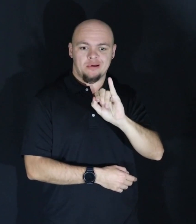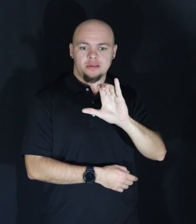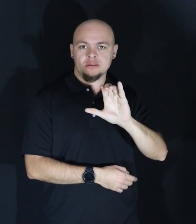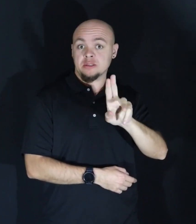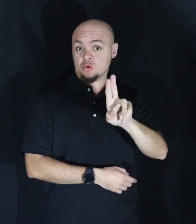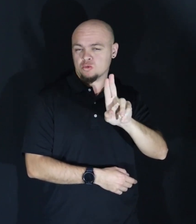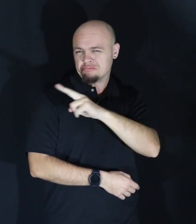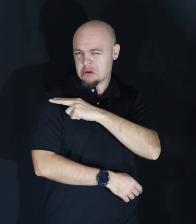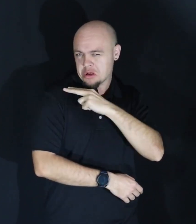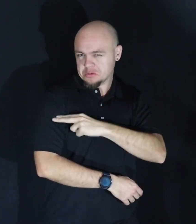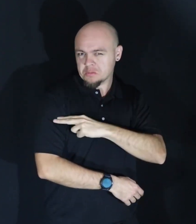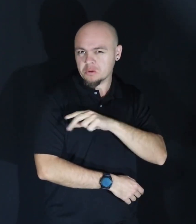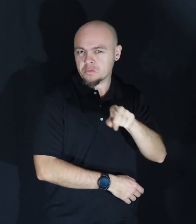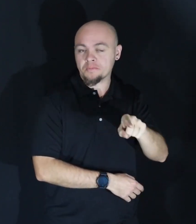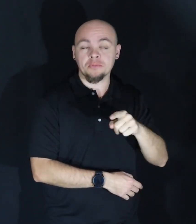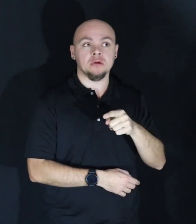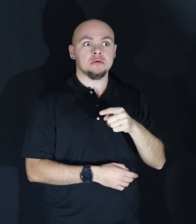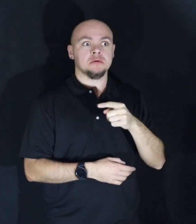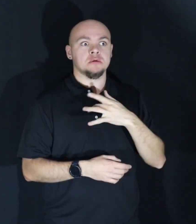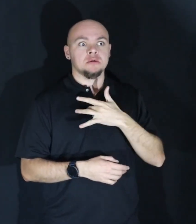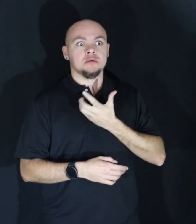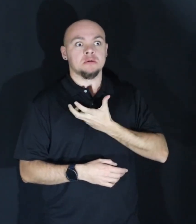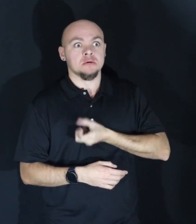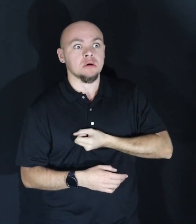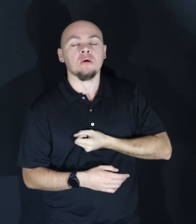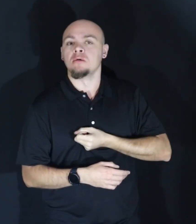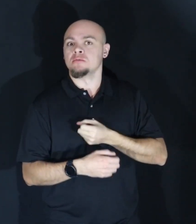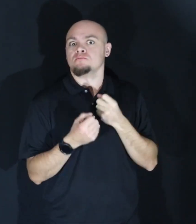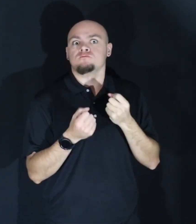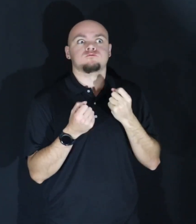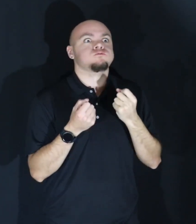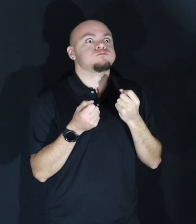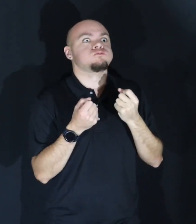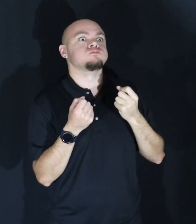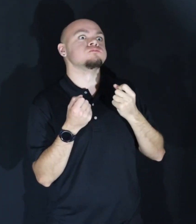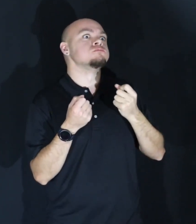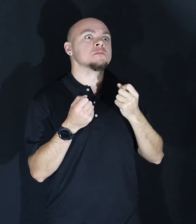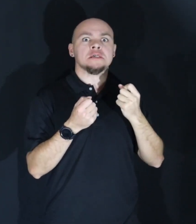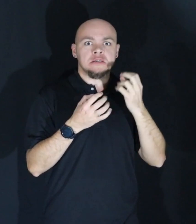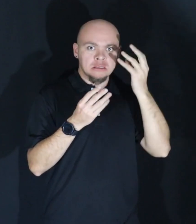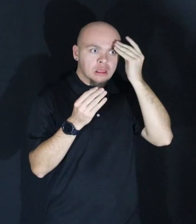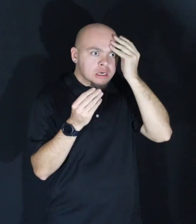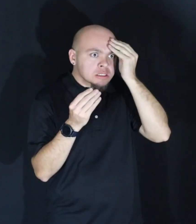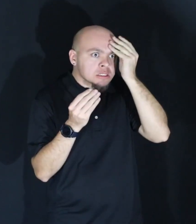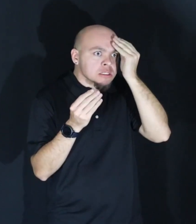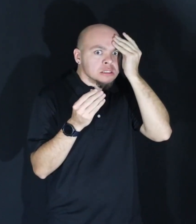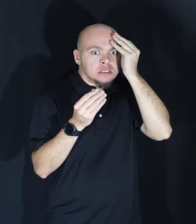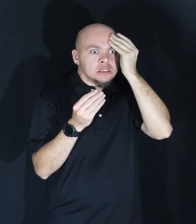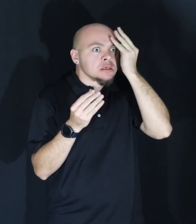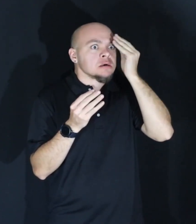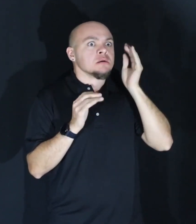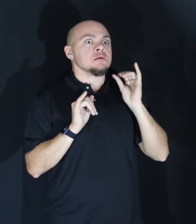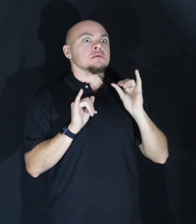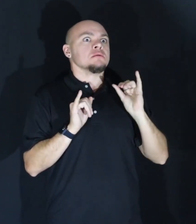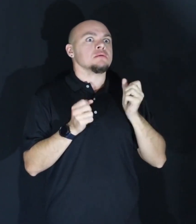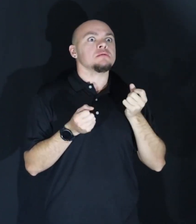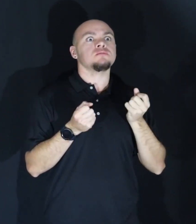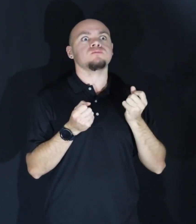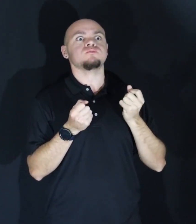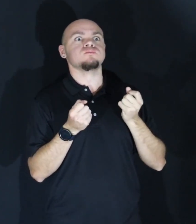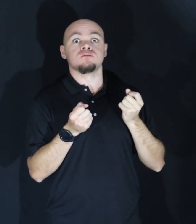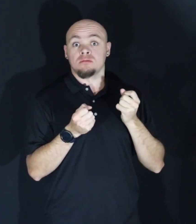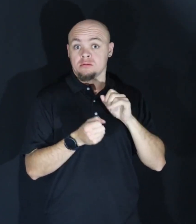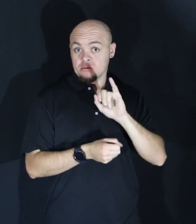my chest, and I drove to the hospital as fast as I could, with countless thoughts running through my mind. On my way to